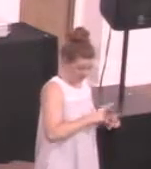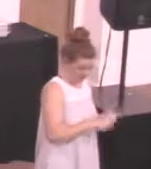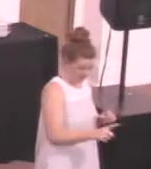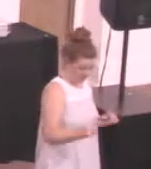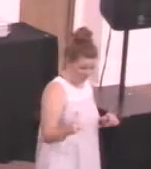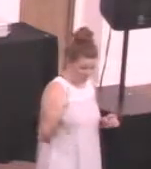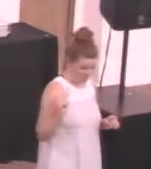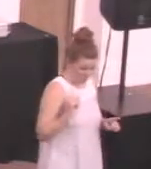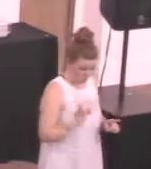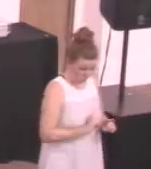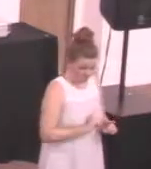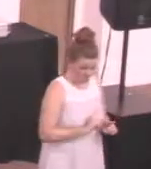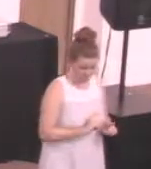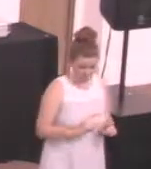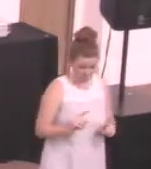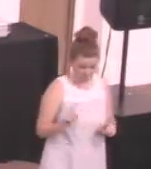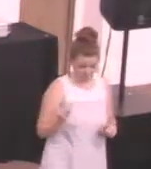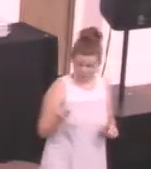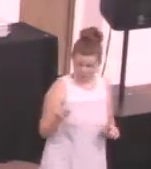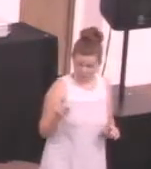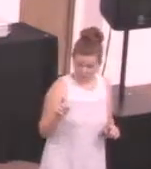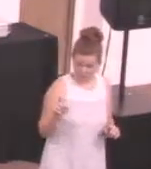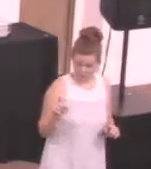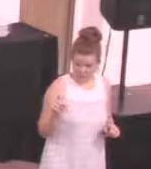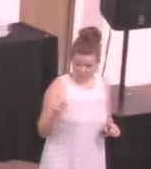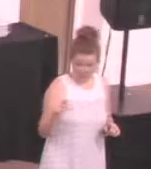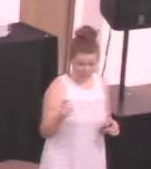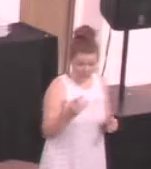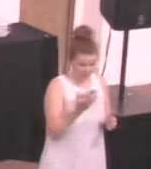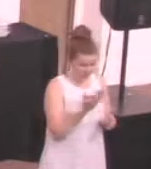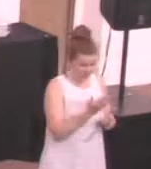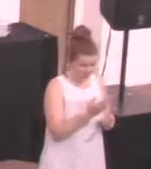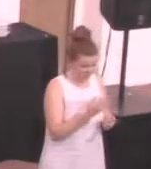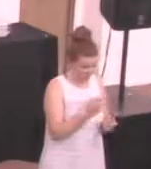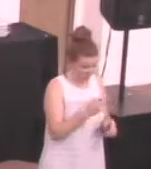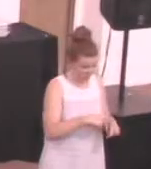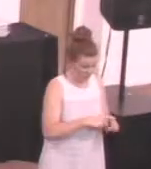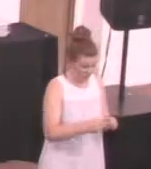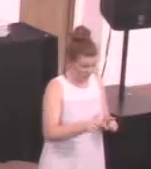our ministry, we've been close to someone who just got a phone call that someone killed